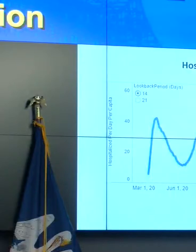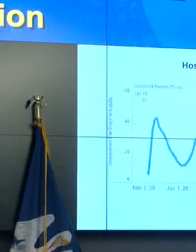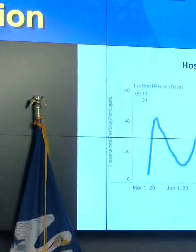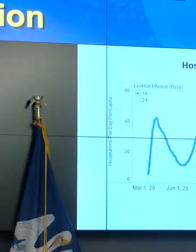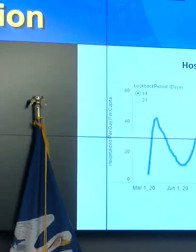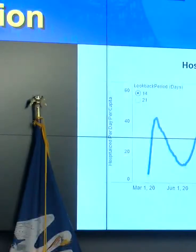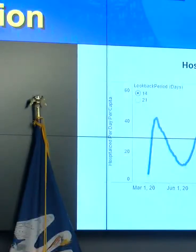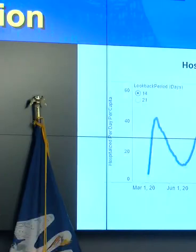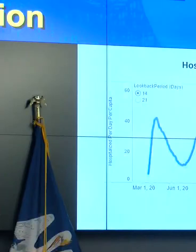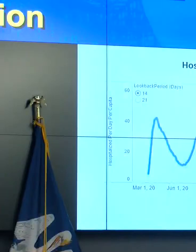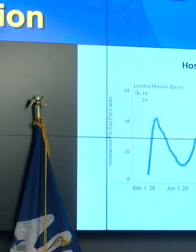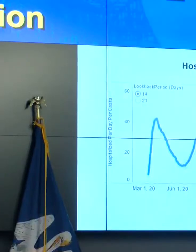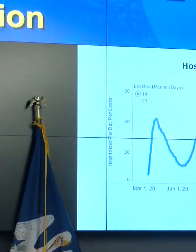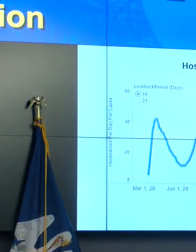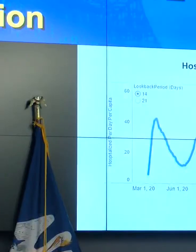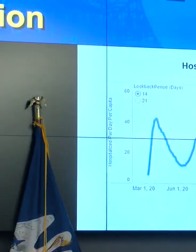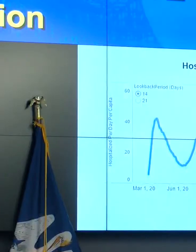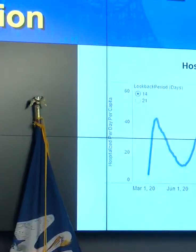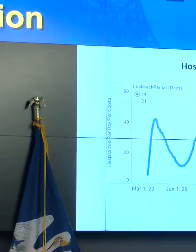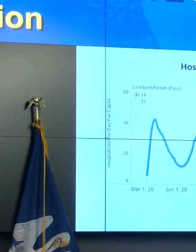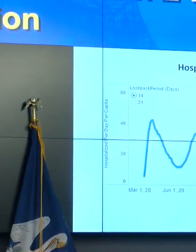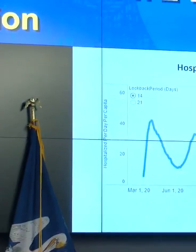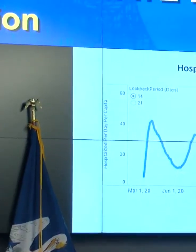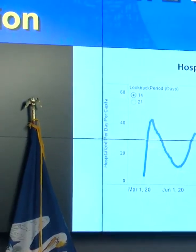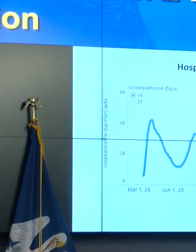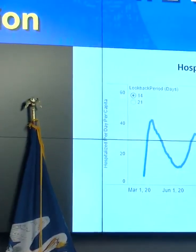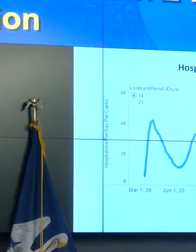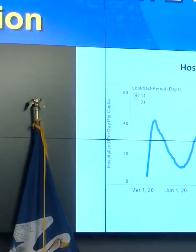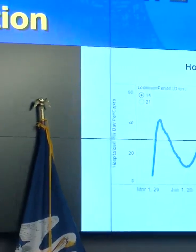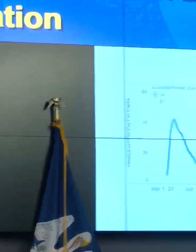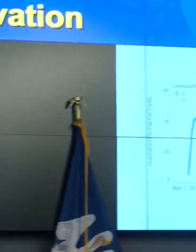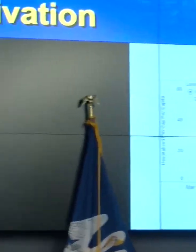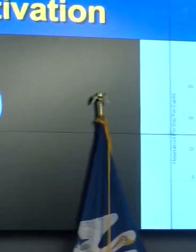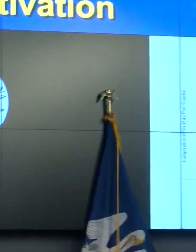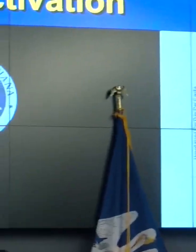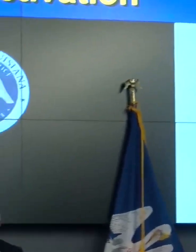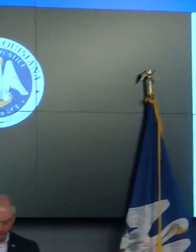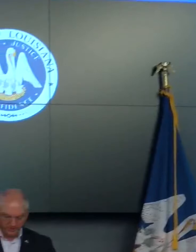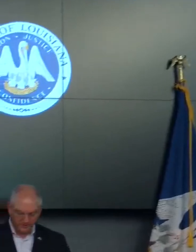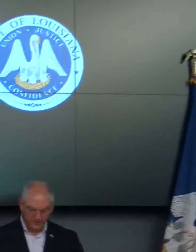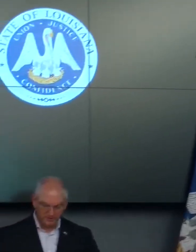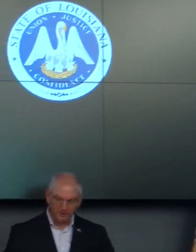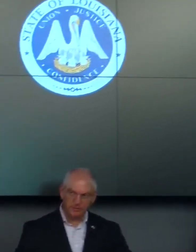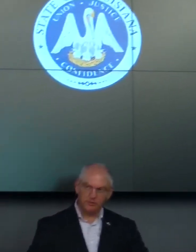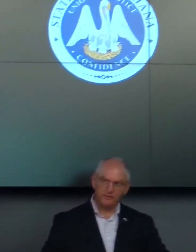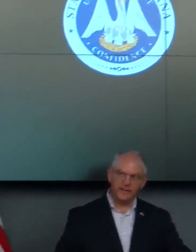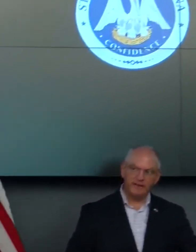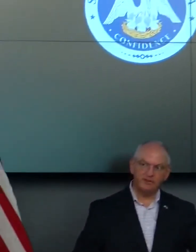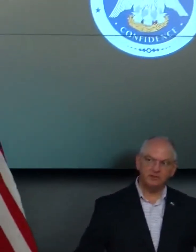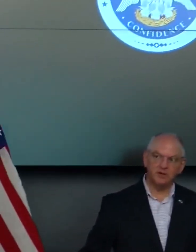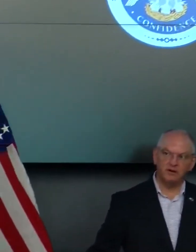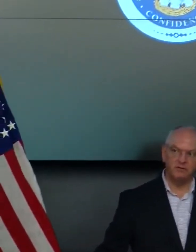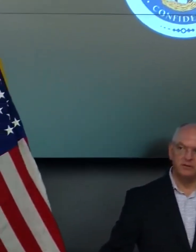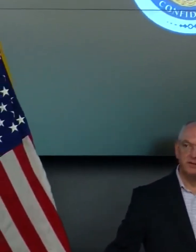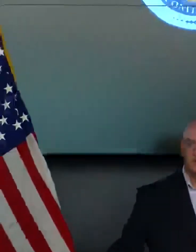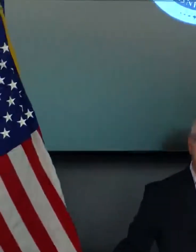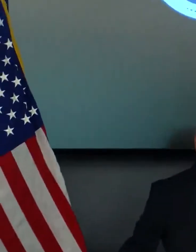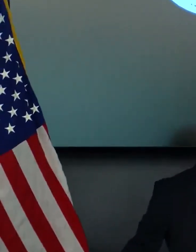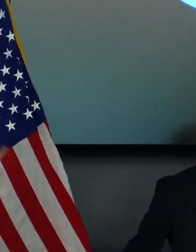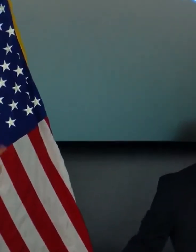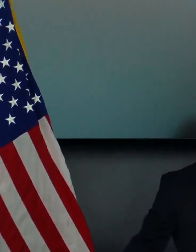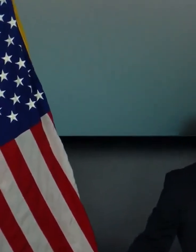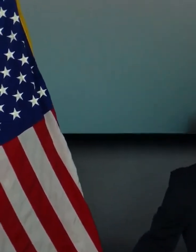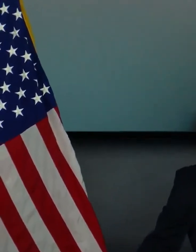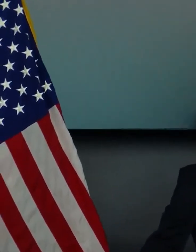hospital medical leaders, our Tier 1 hospitals from around the state. In fact, Dr. Logue was on that call. You're going to hear from her in just a moment. We've been having this call